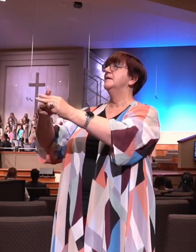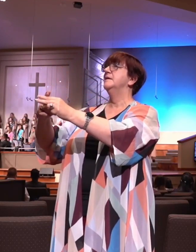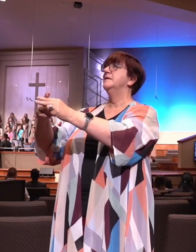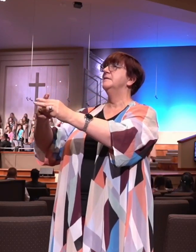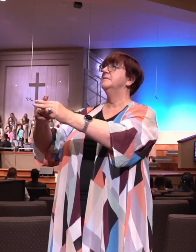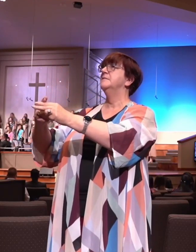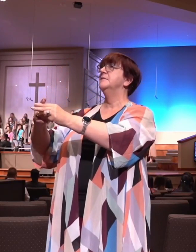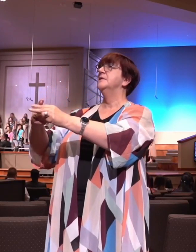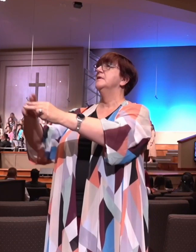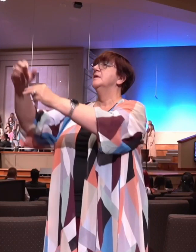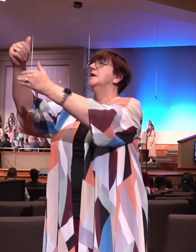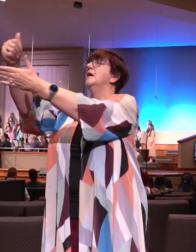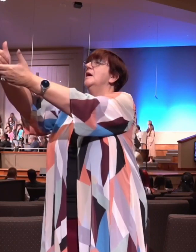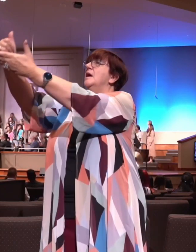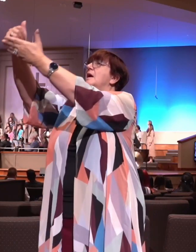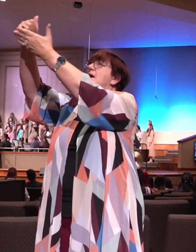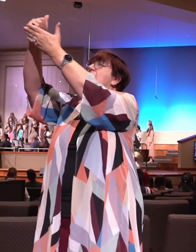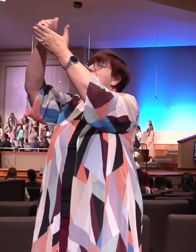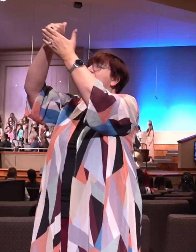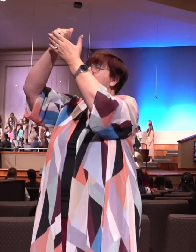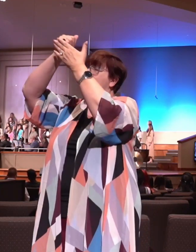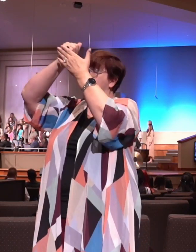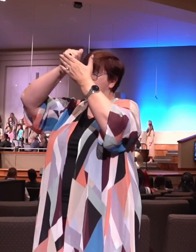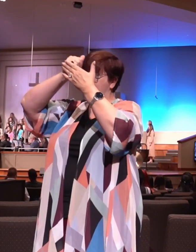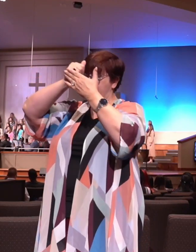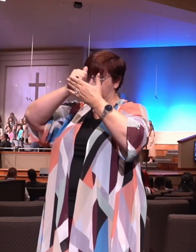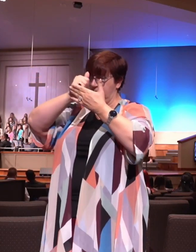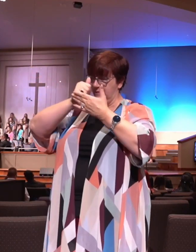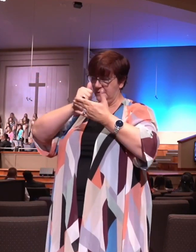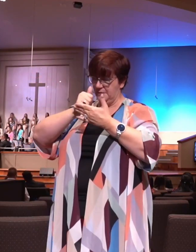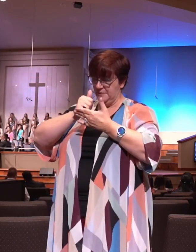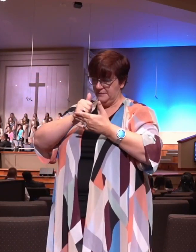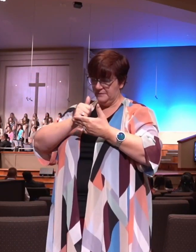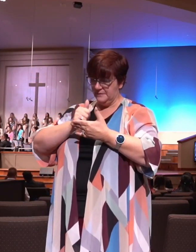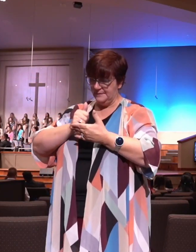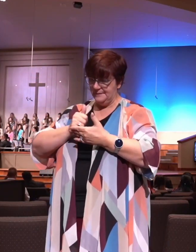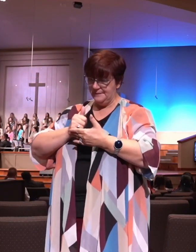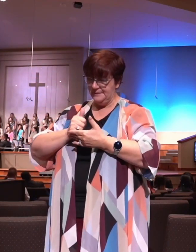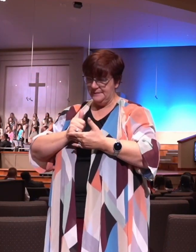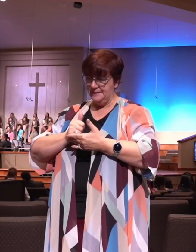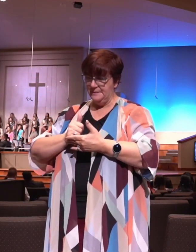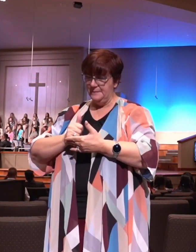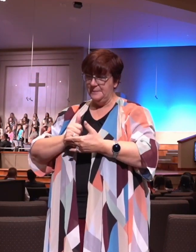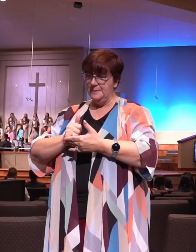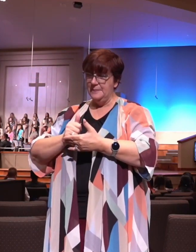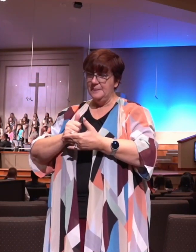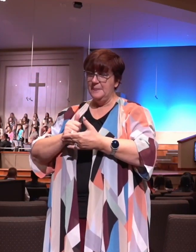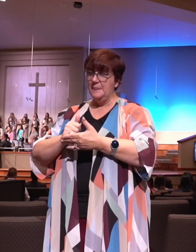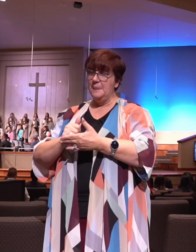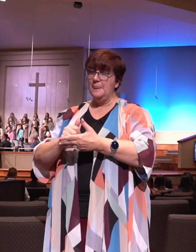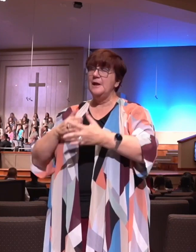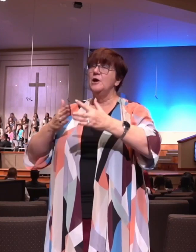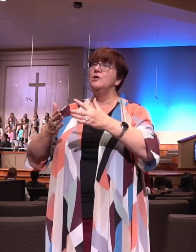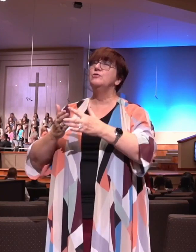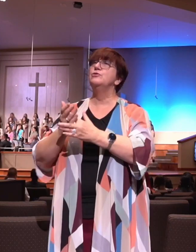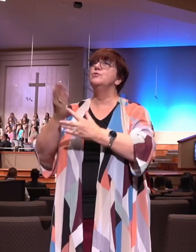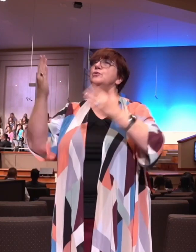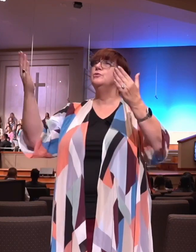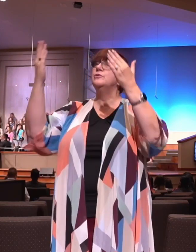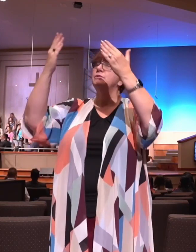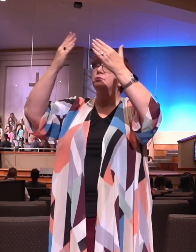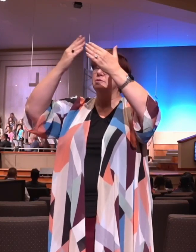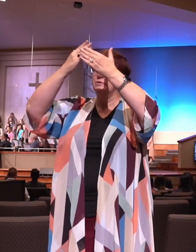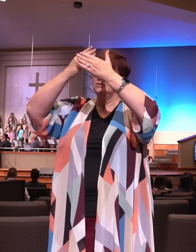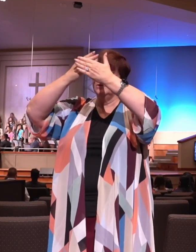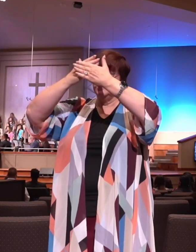name into the night. Then through the darkness,